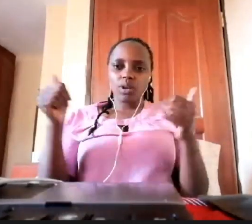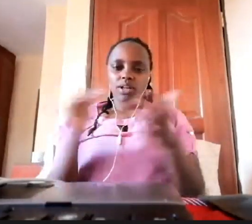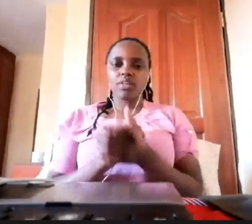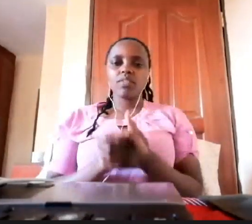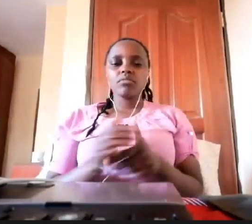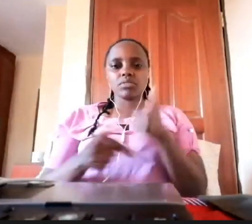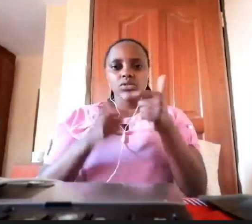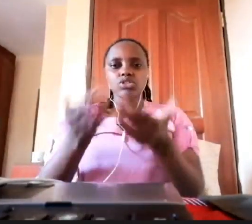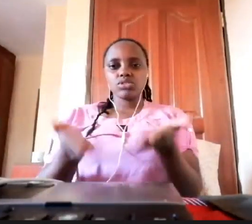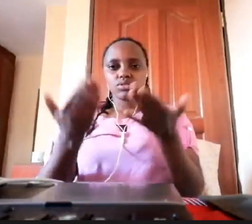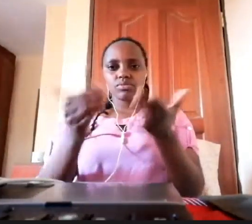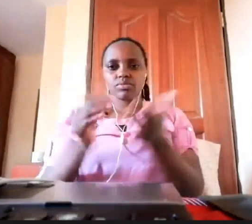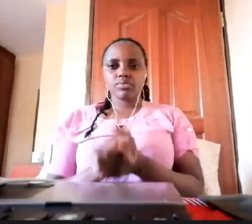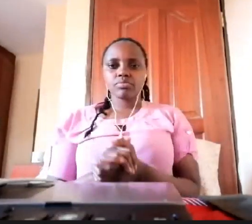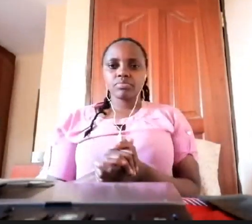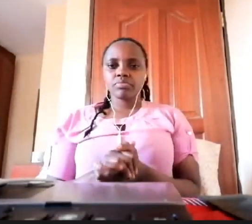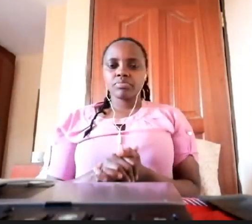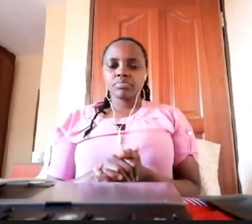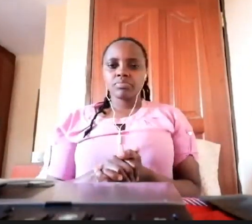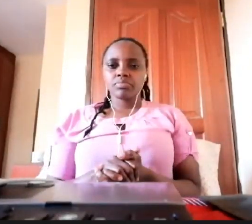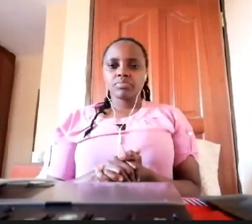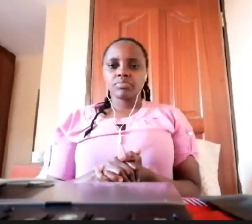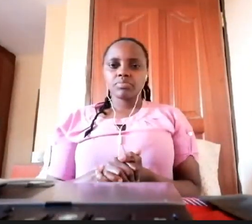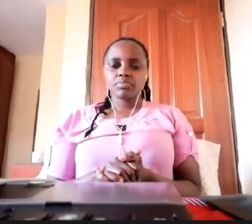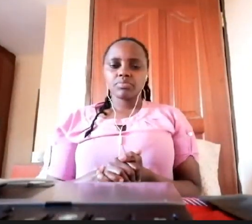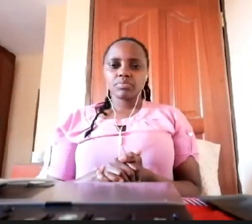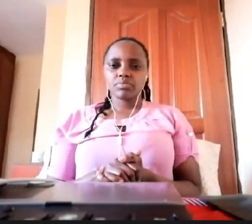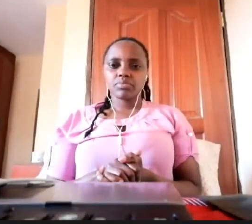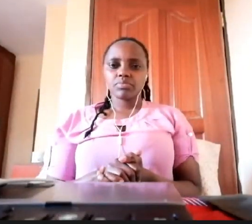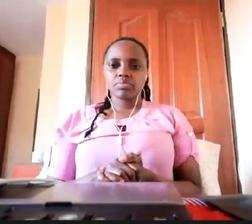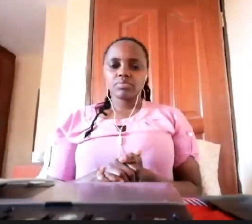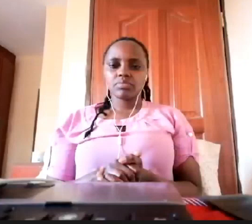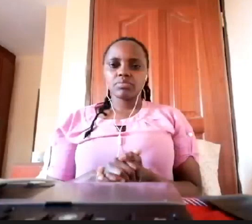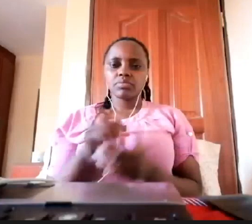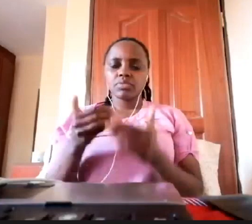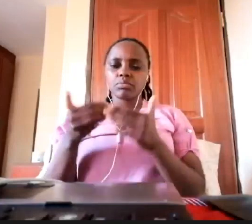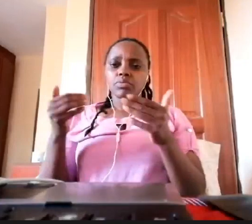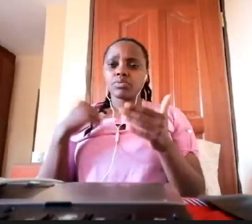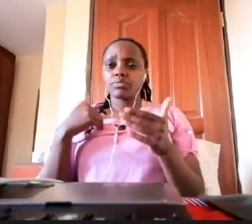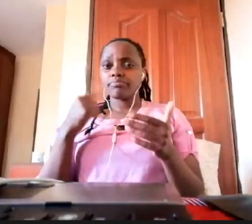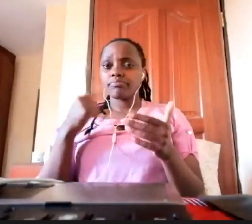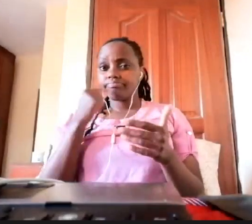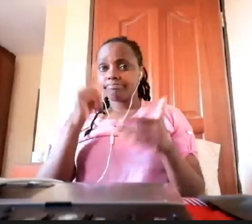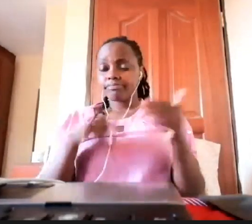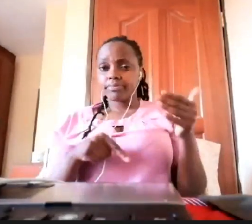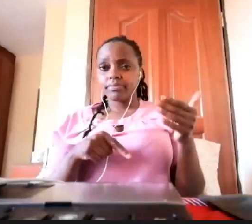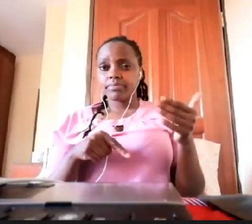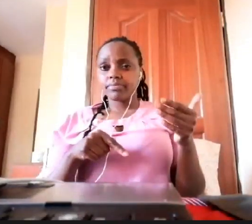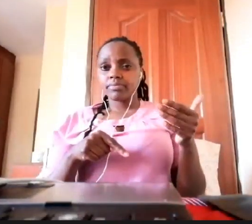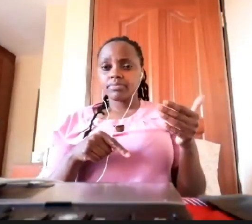proceed. Good. So I was saying